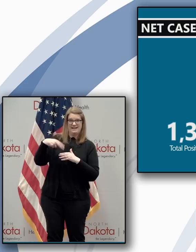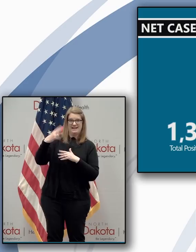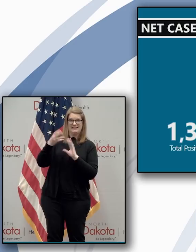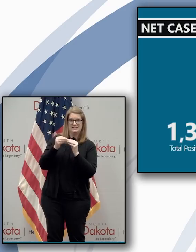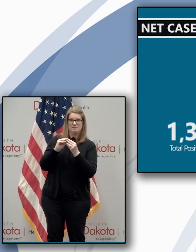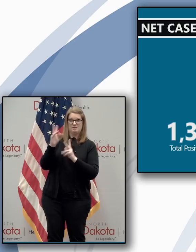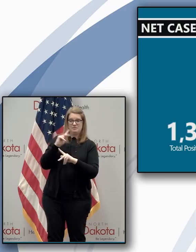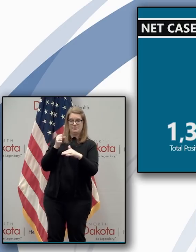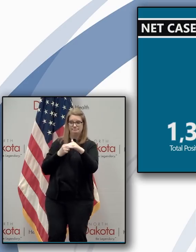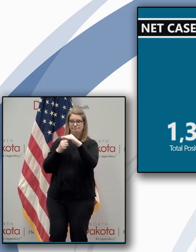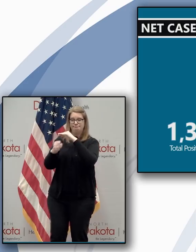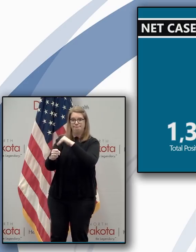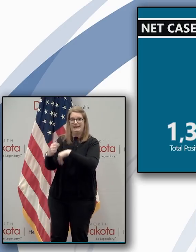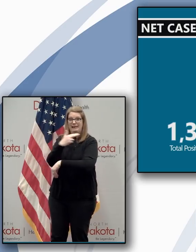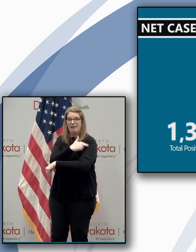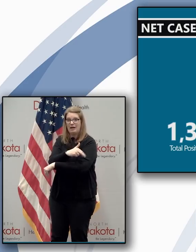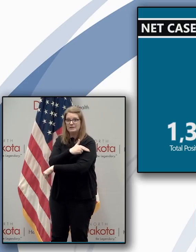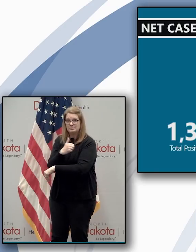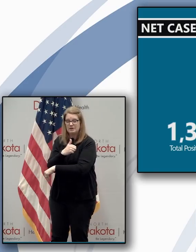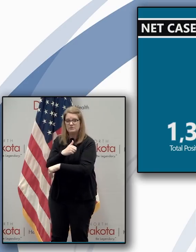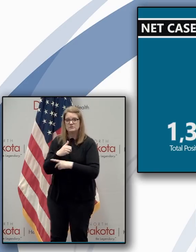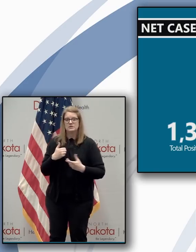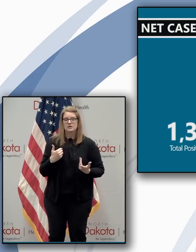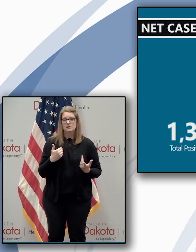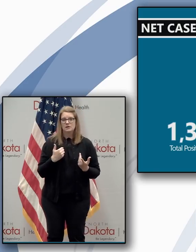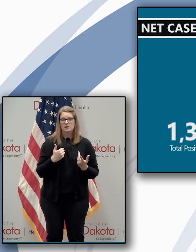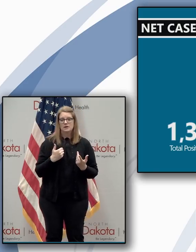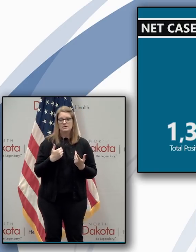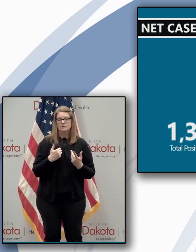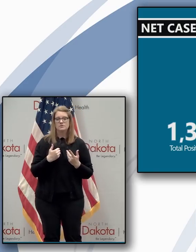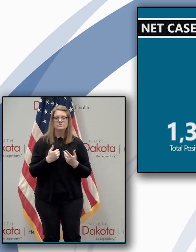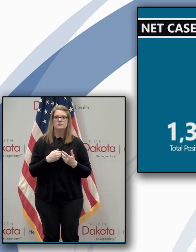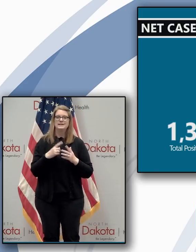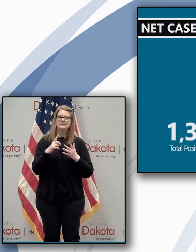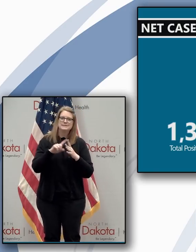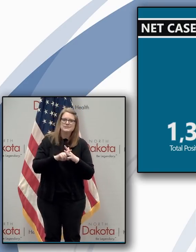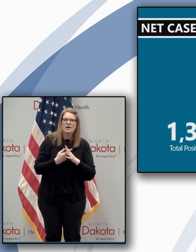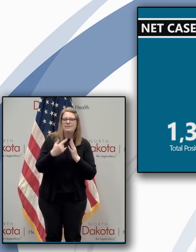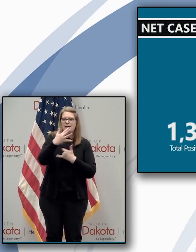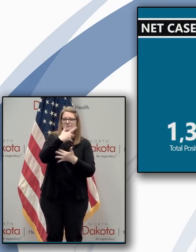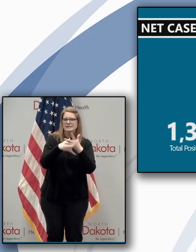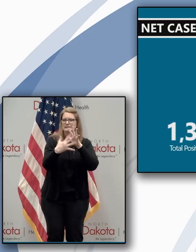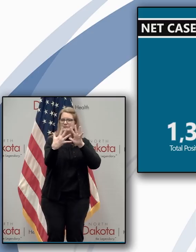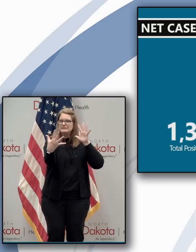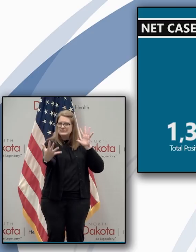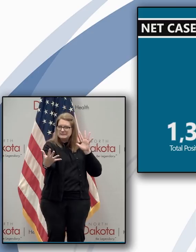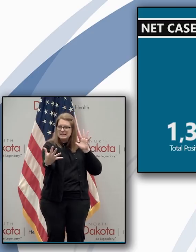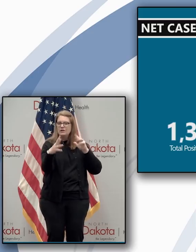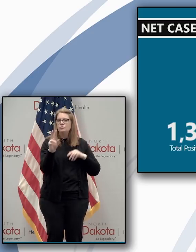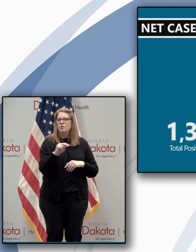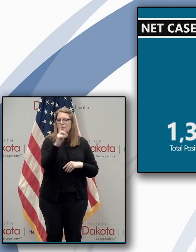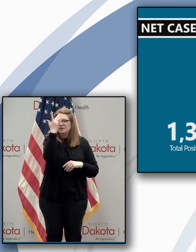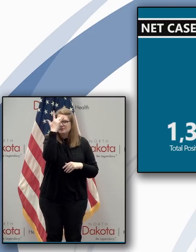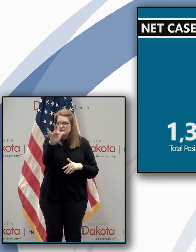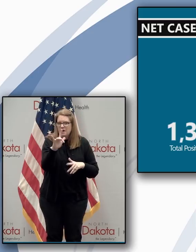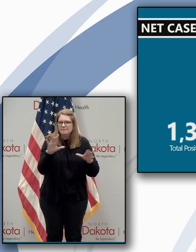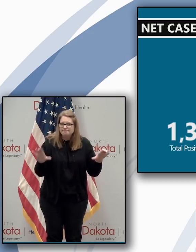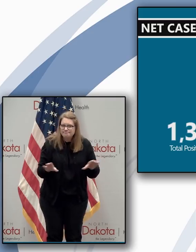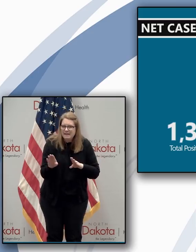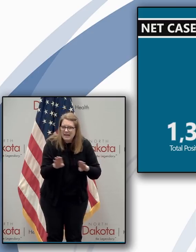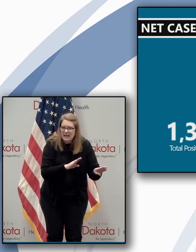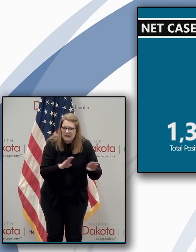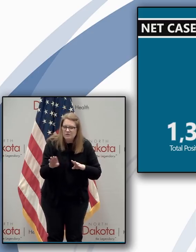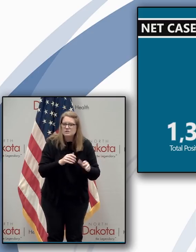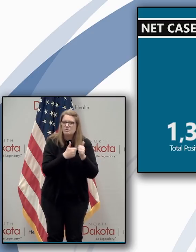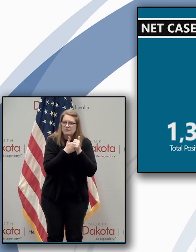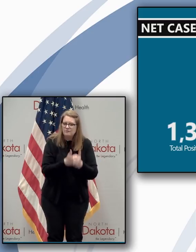again, we went into all of our physical distancing and North Dakota smart practices to preserve healthcare capacity, and we've done that.